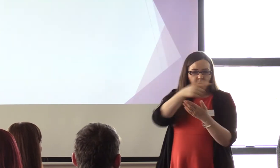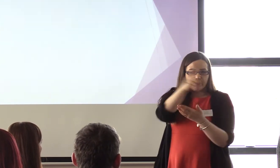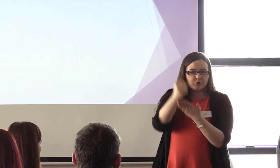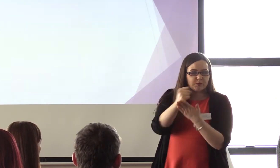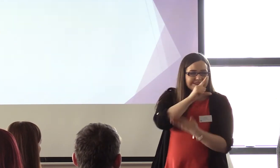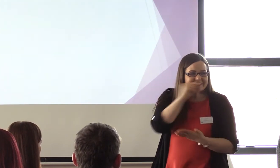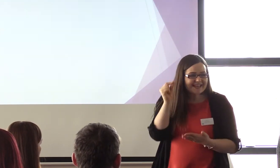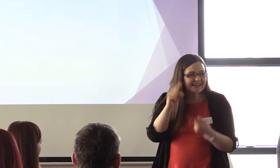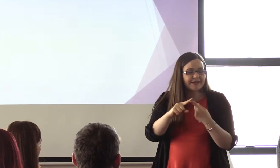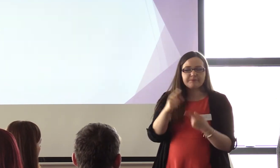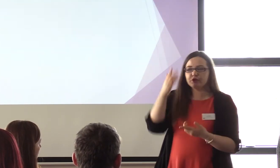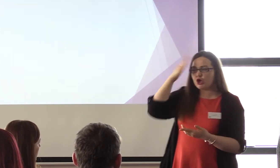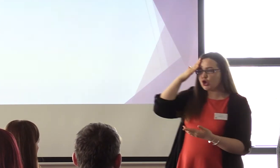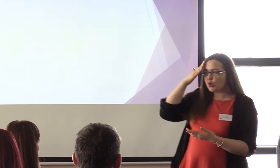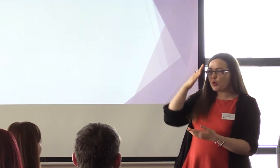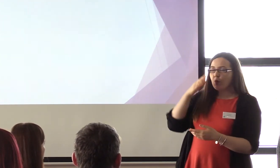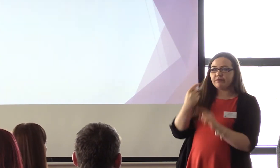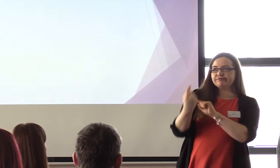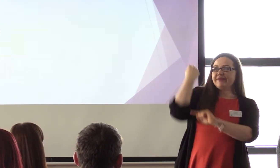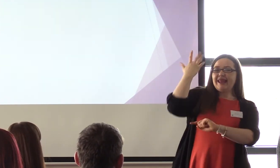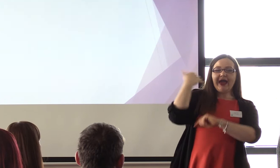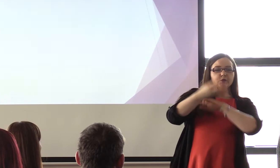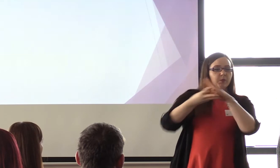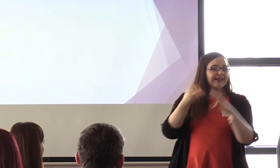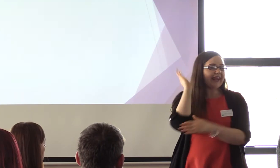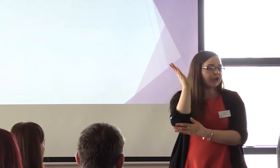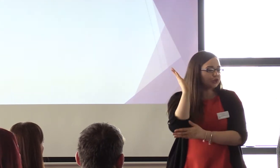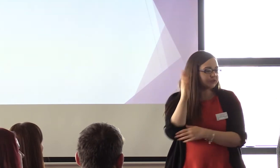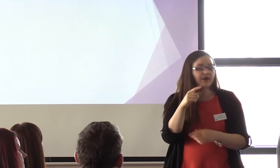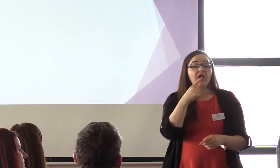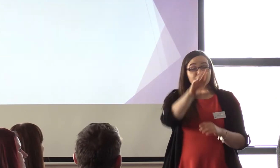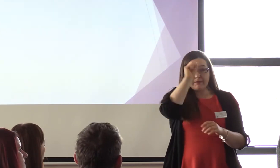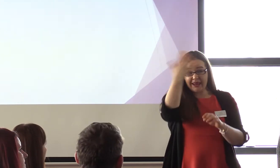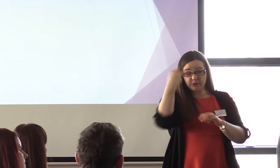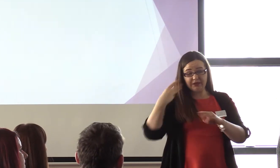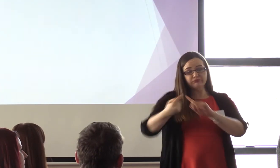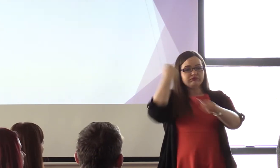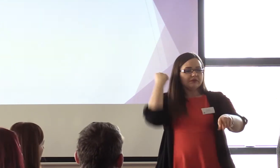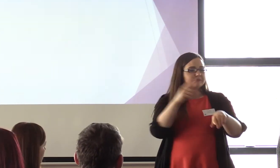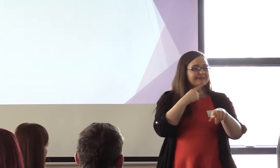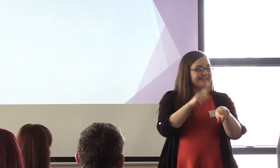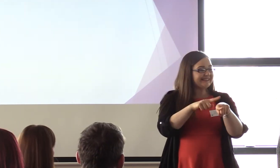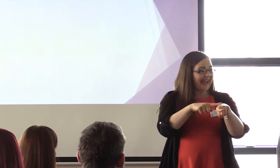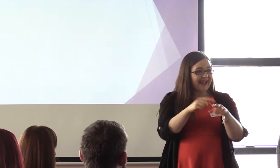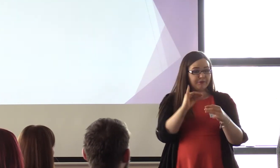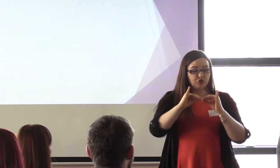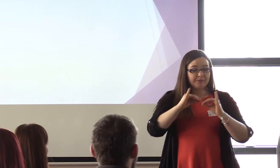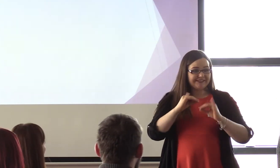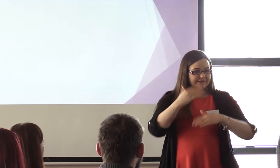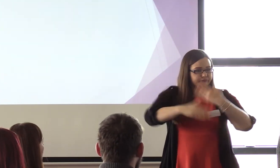the interpreter knew the layout of the classroom, student names, prior knowledge from previous lectures, which